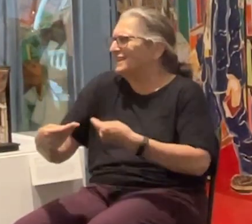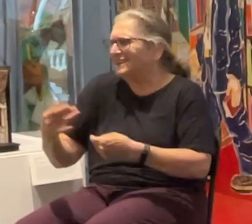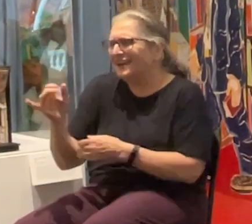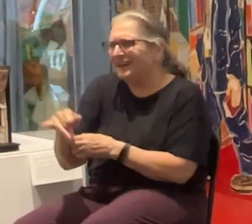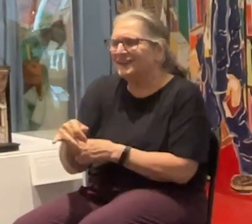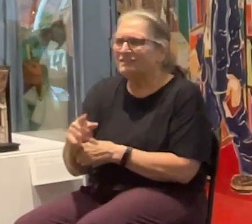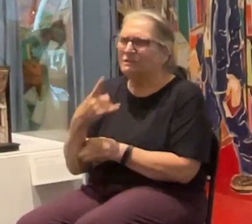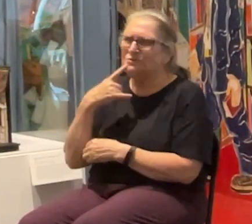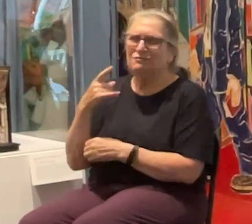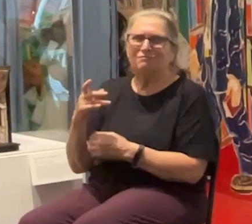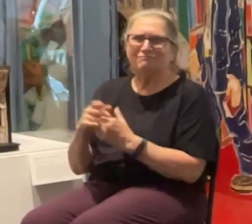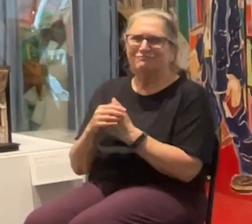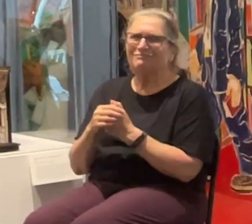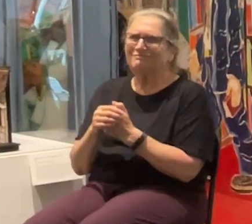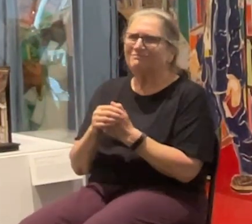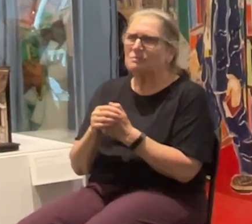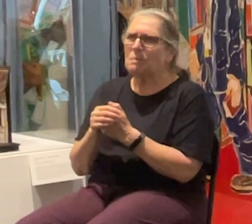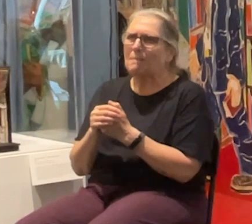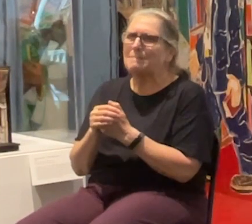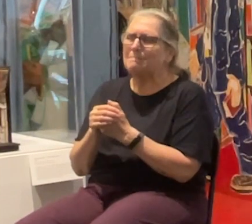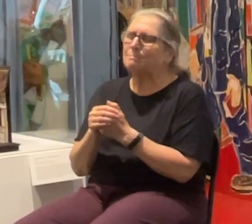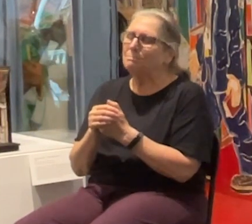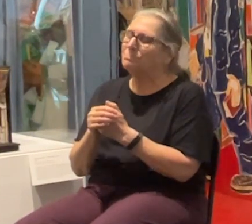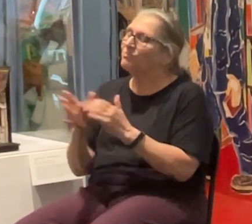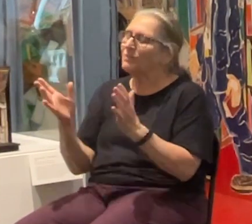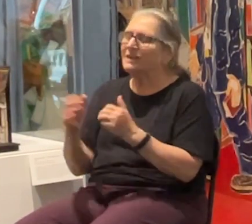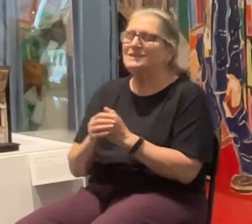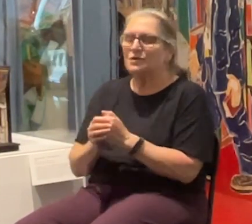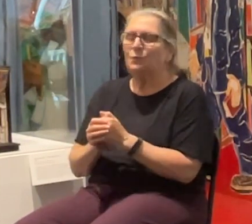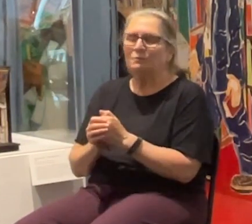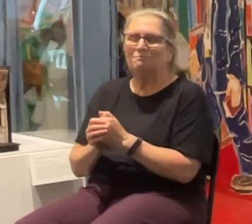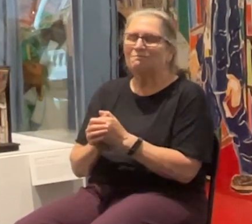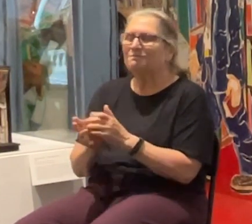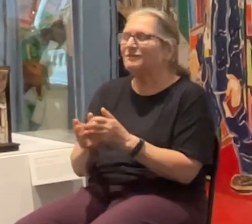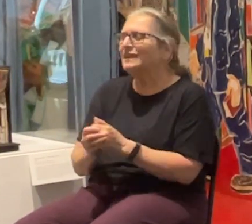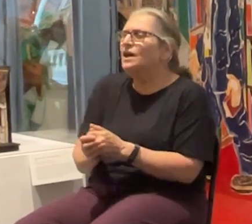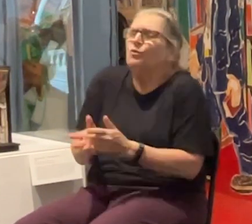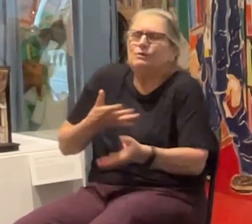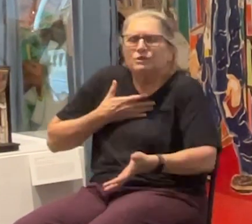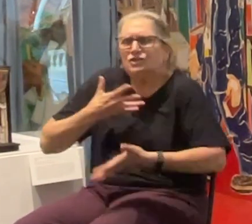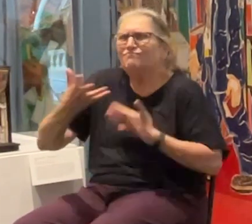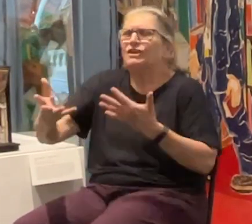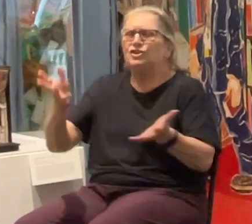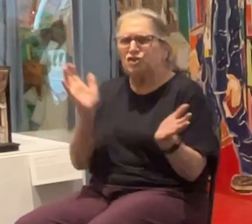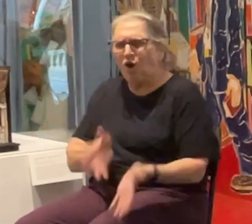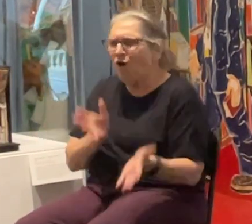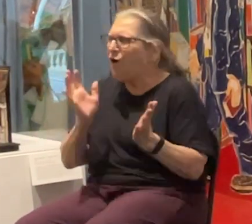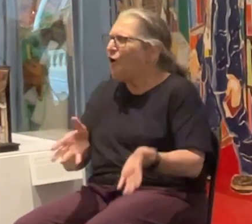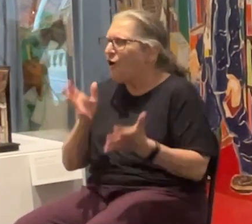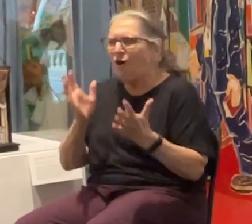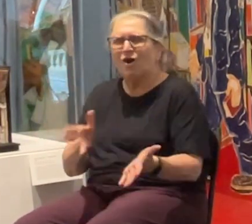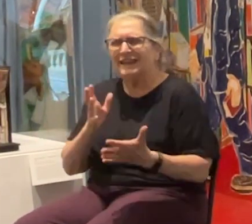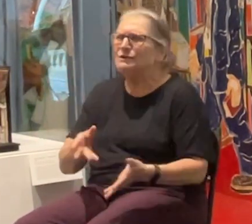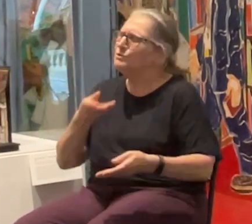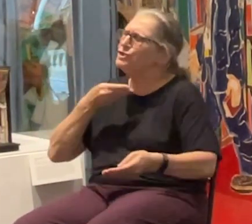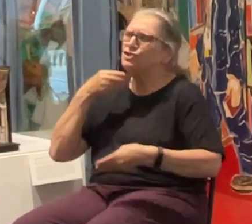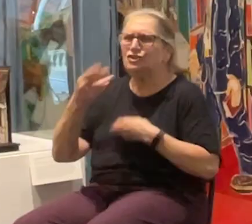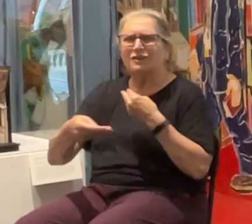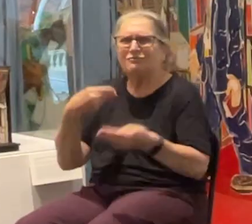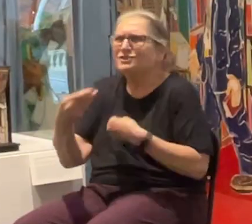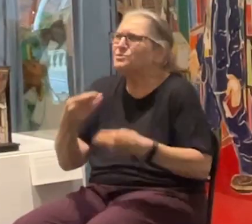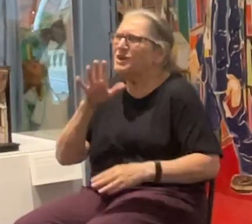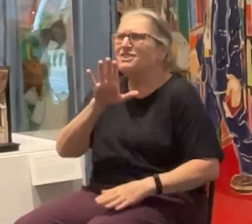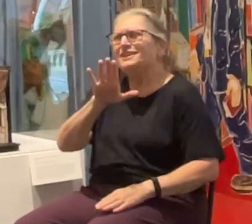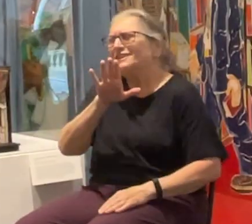He was just generous in terms of, you know, exchange of ideas, what we would talk about. But I think that